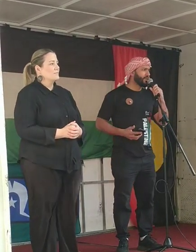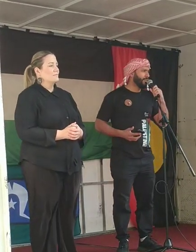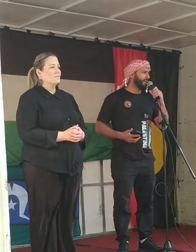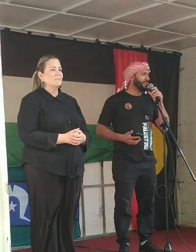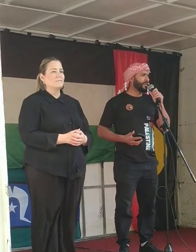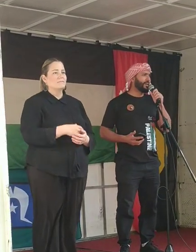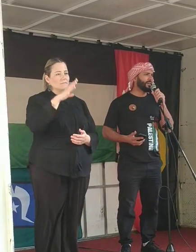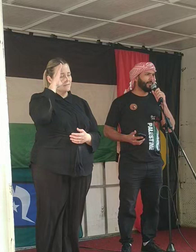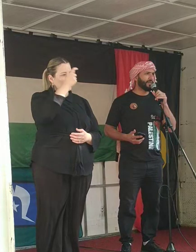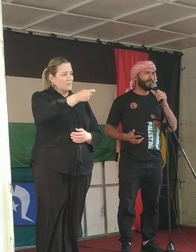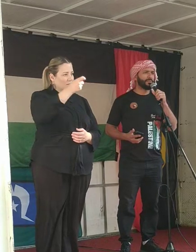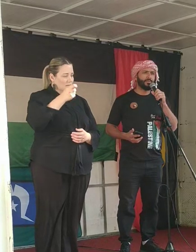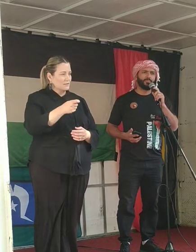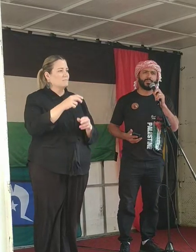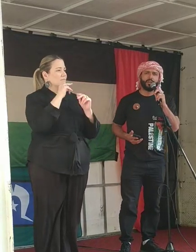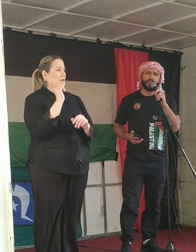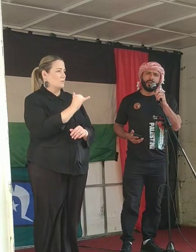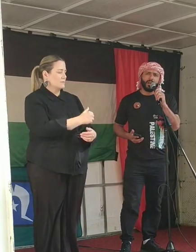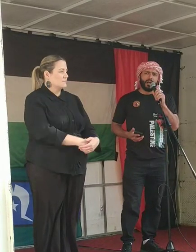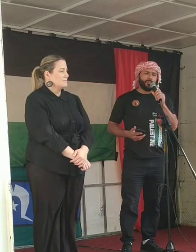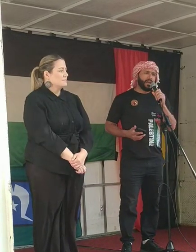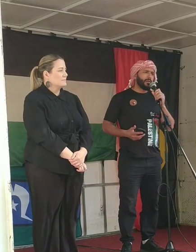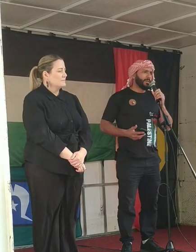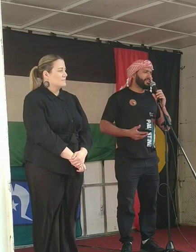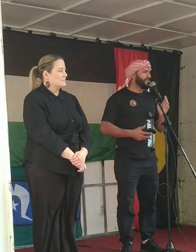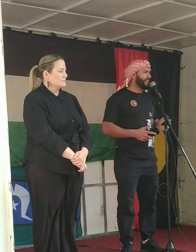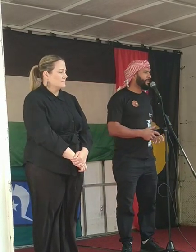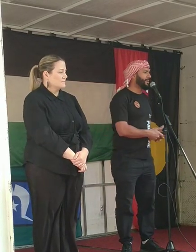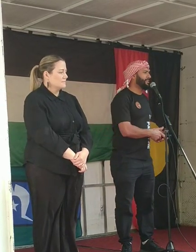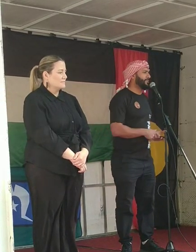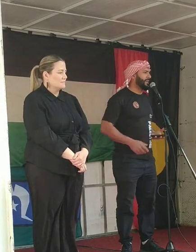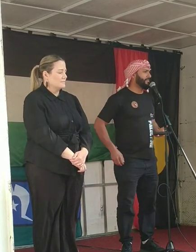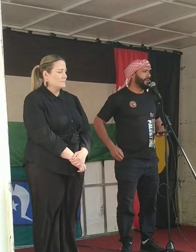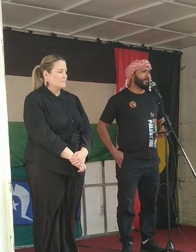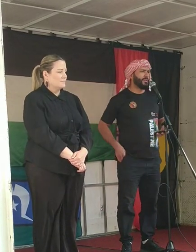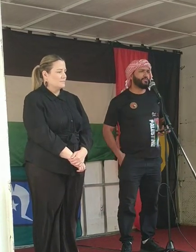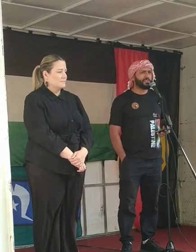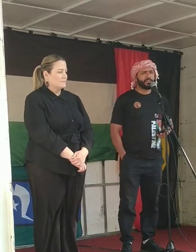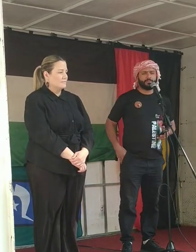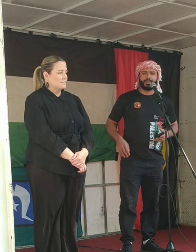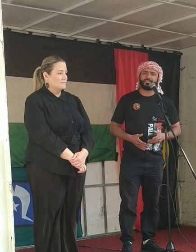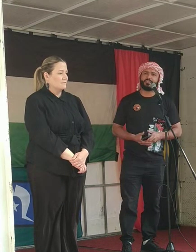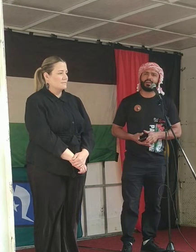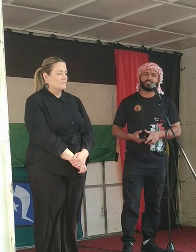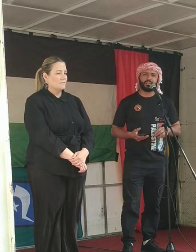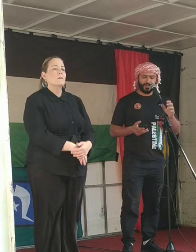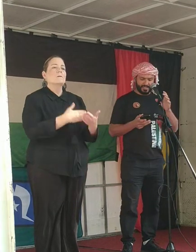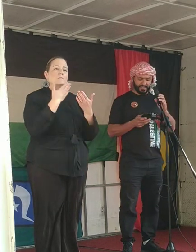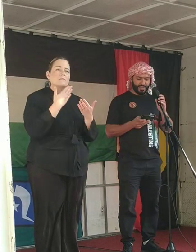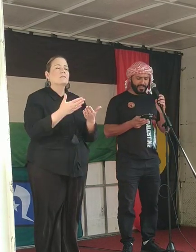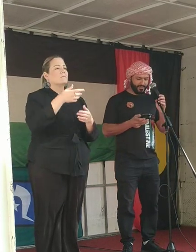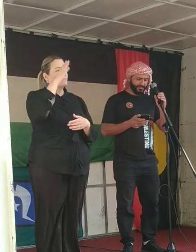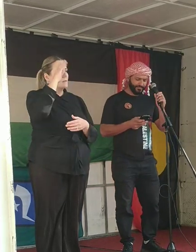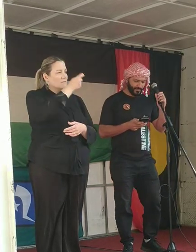Assalamu alaikum wa rahmatullahi wa barakatuh. May the blessings and the peace of Allah be upon every single person that is here